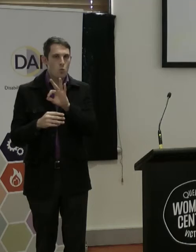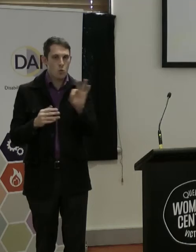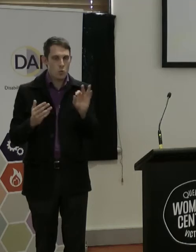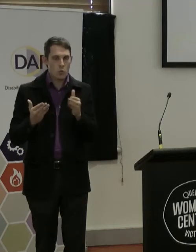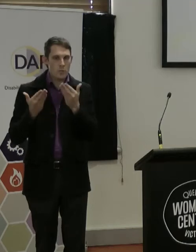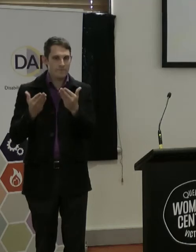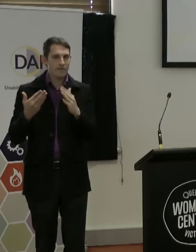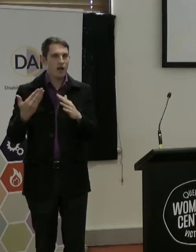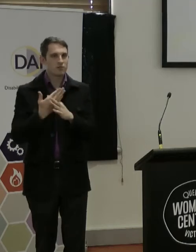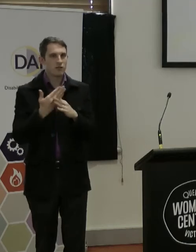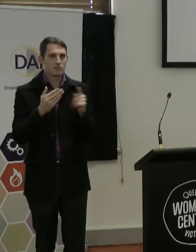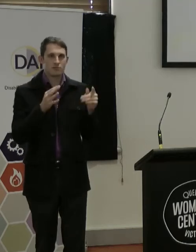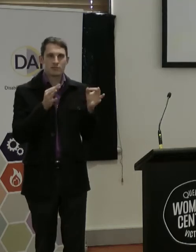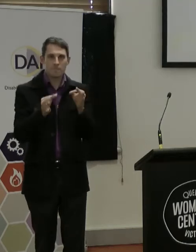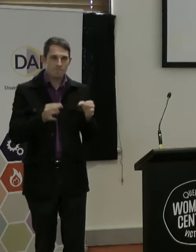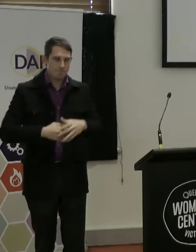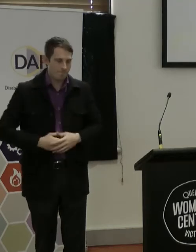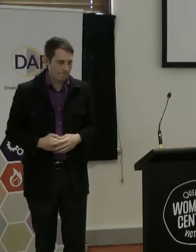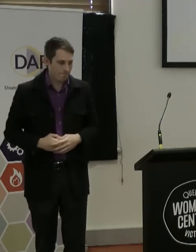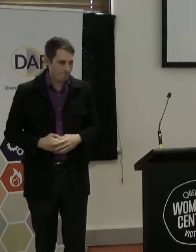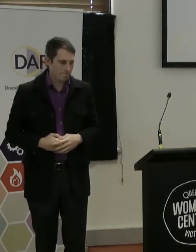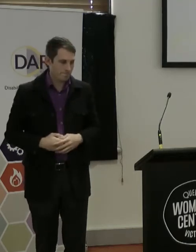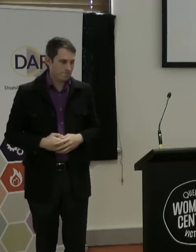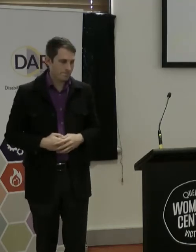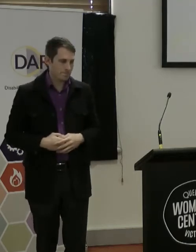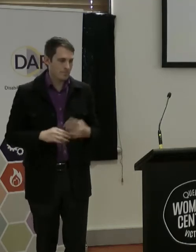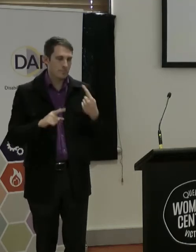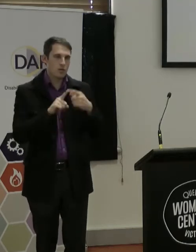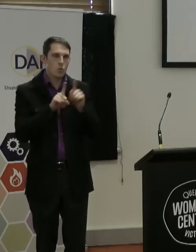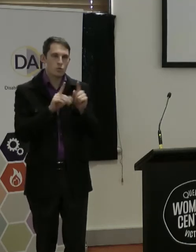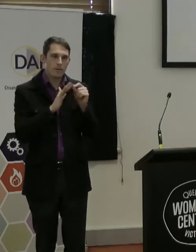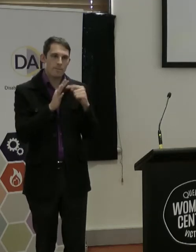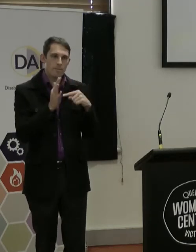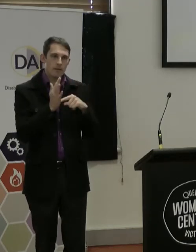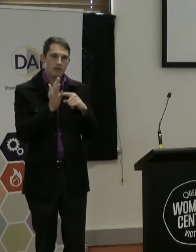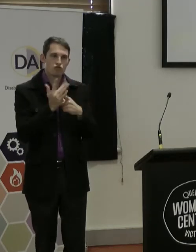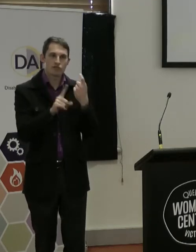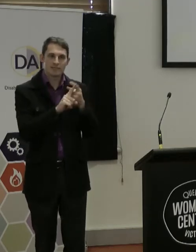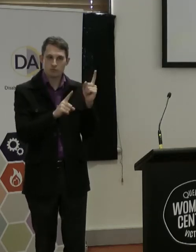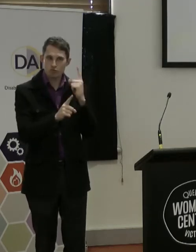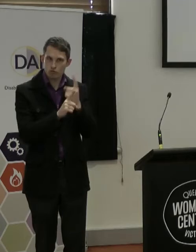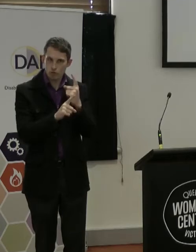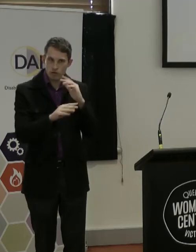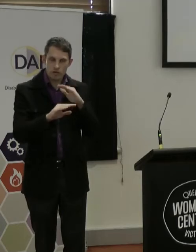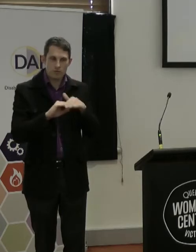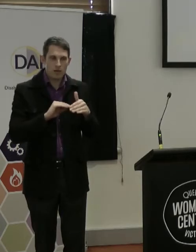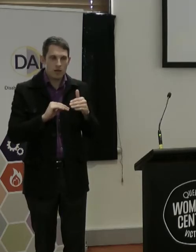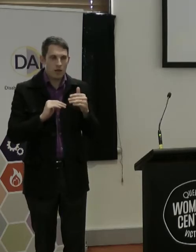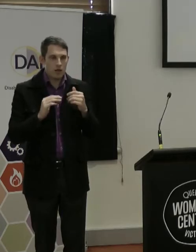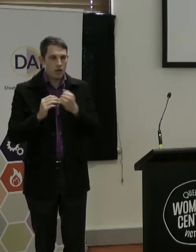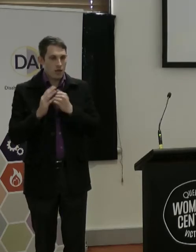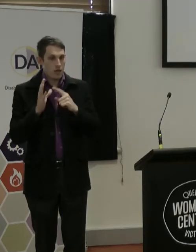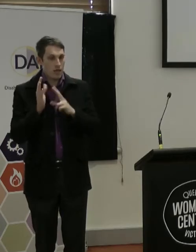opportunities under the scheme. And something that Patrick was talking about just in relation to how our